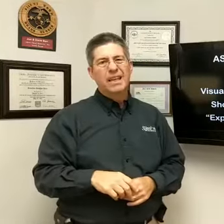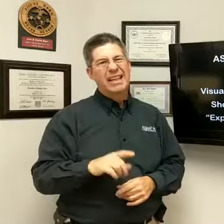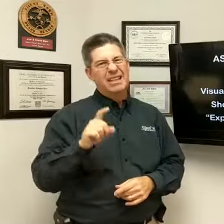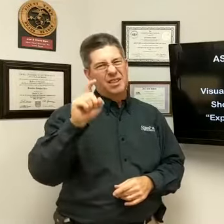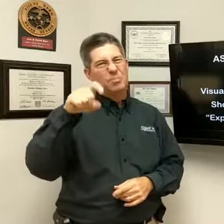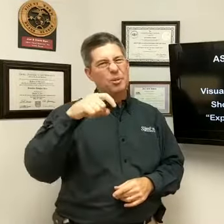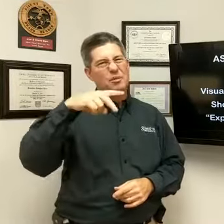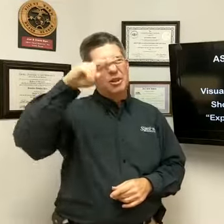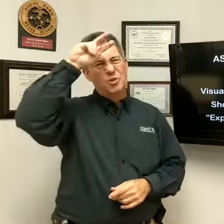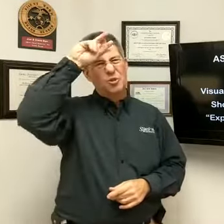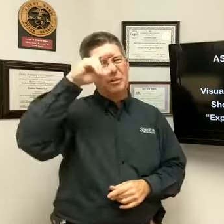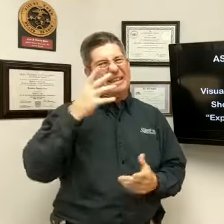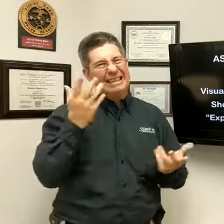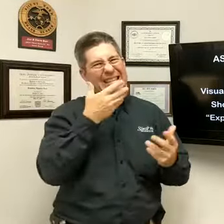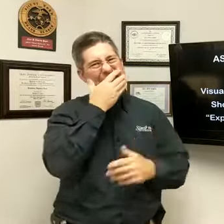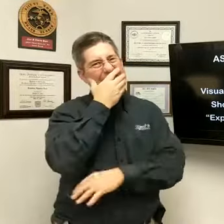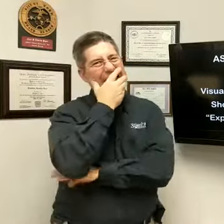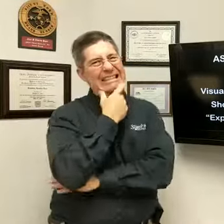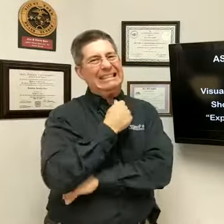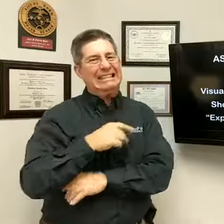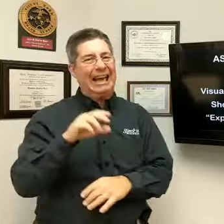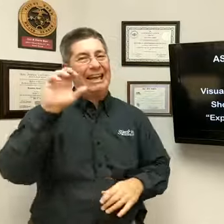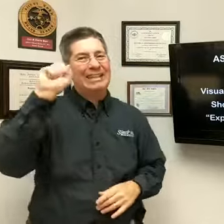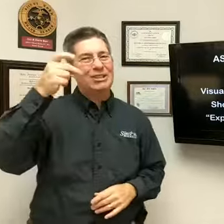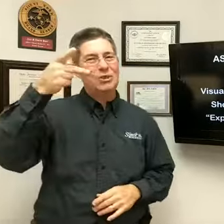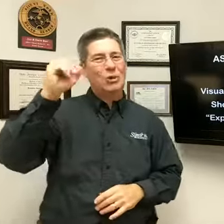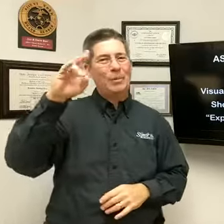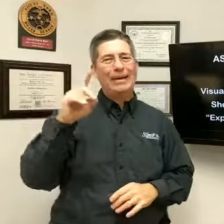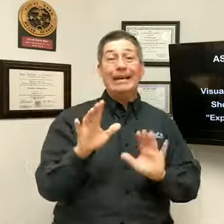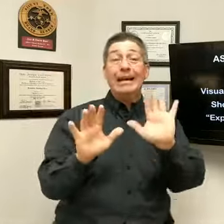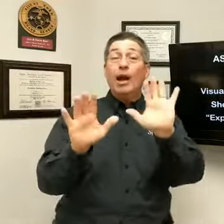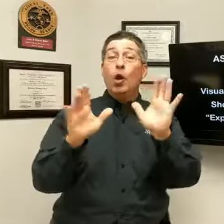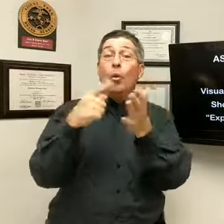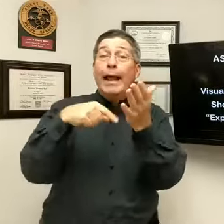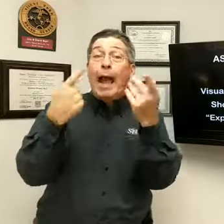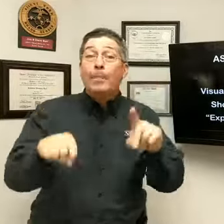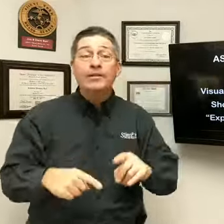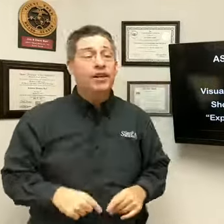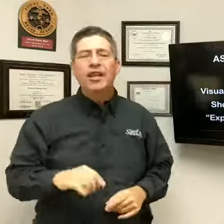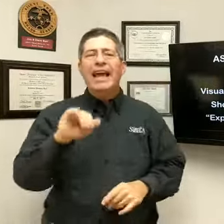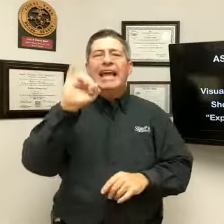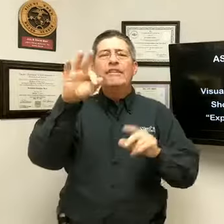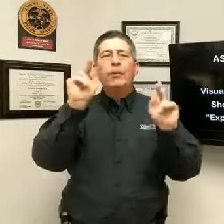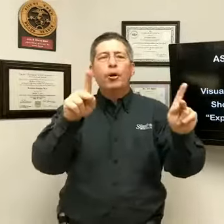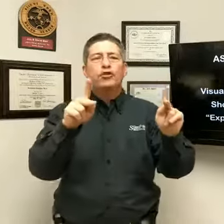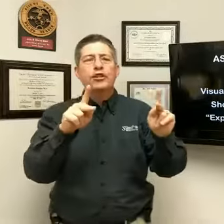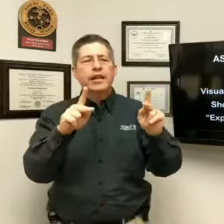it's supposed to be stupid. Okay, stupid. What happens is, if a person is